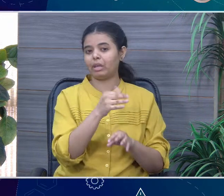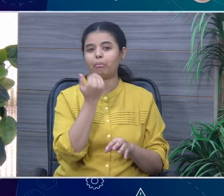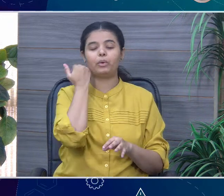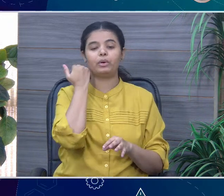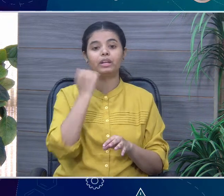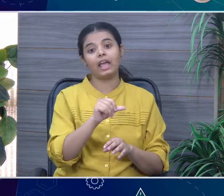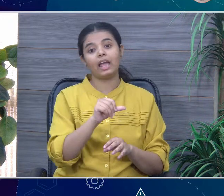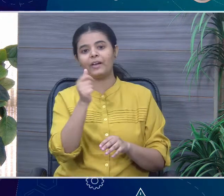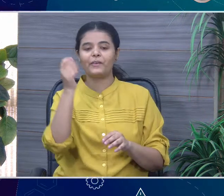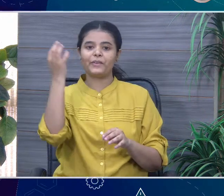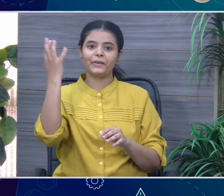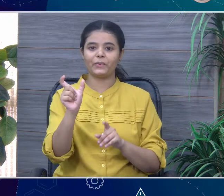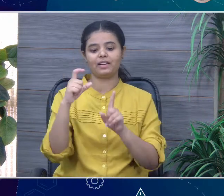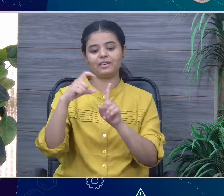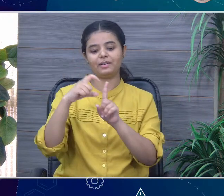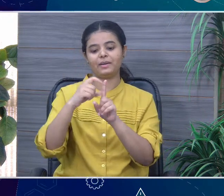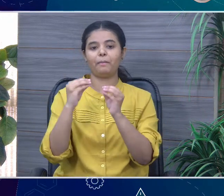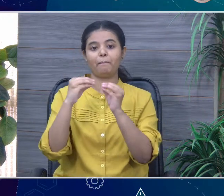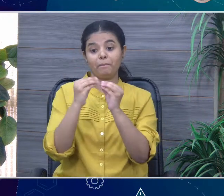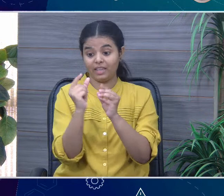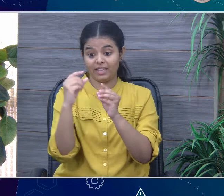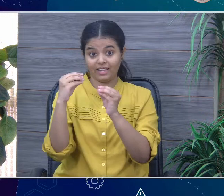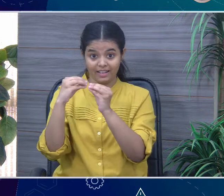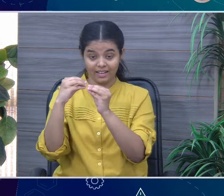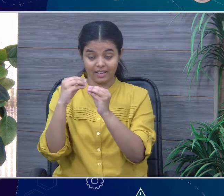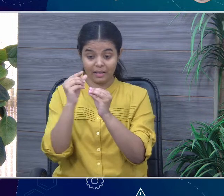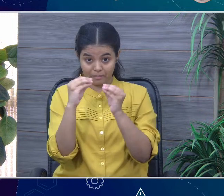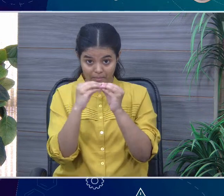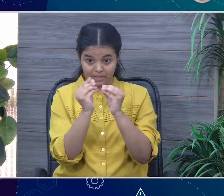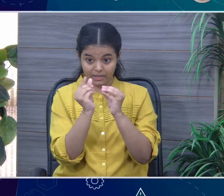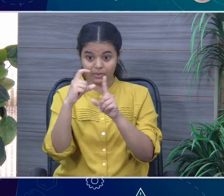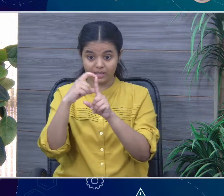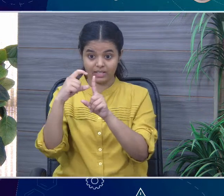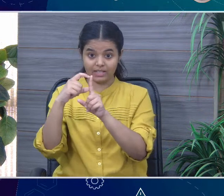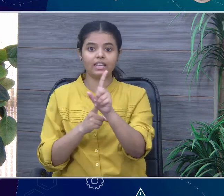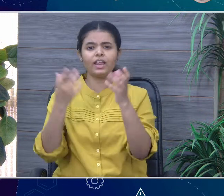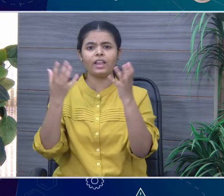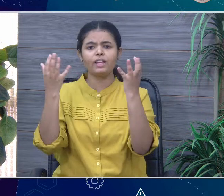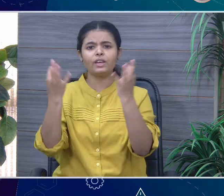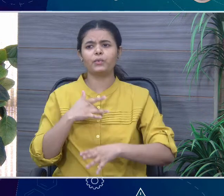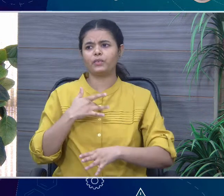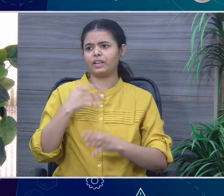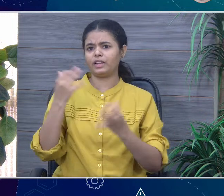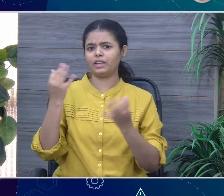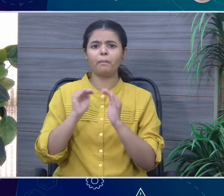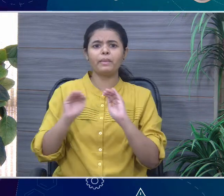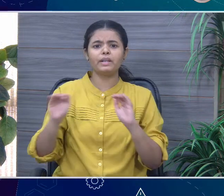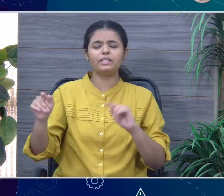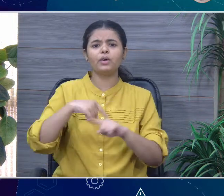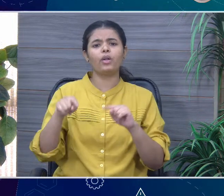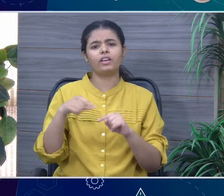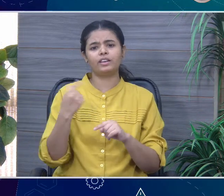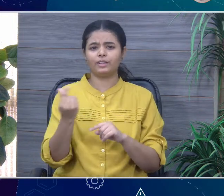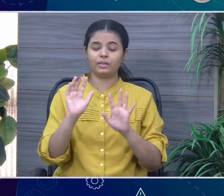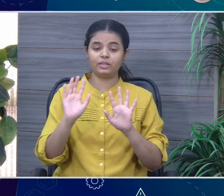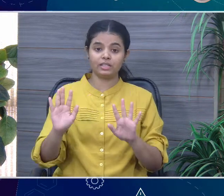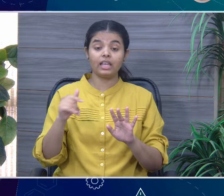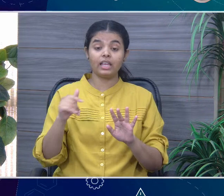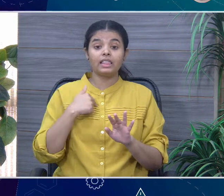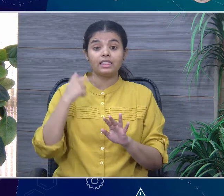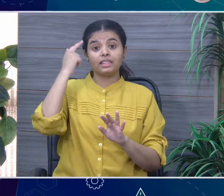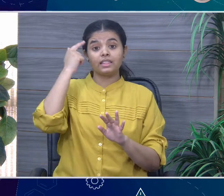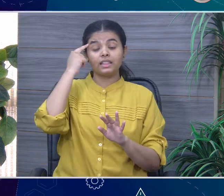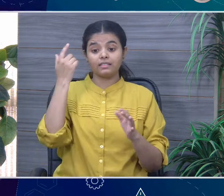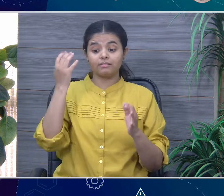it's a language which is already in use with the children. So precisely that's the reason that buddy